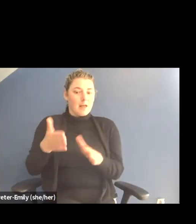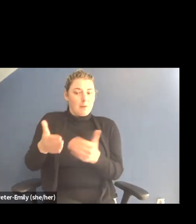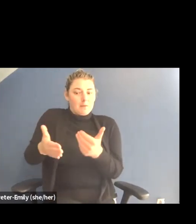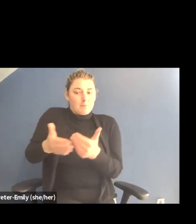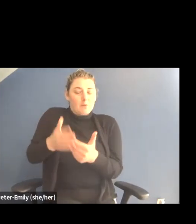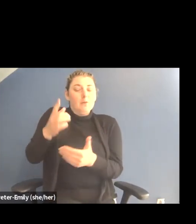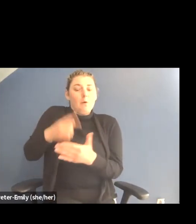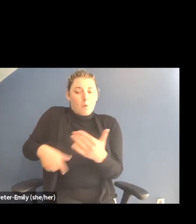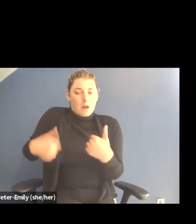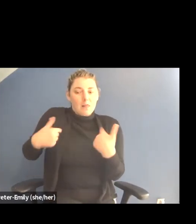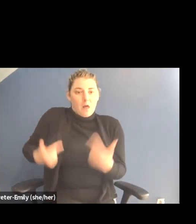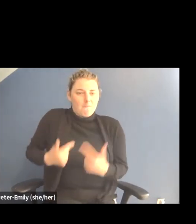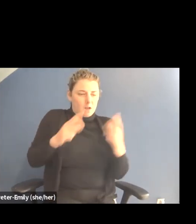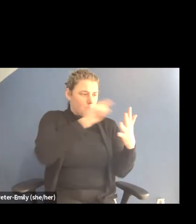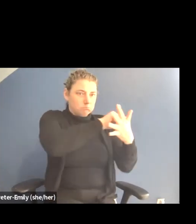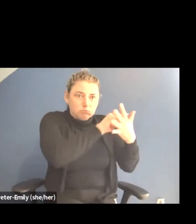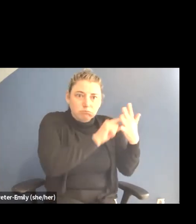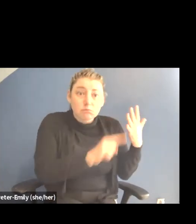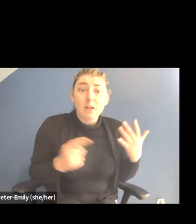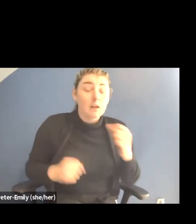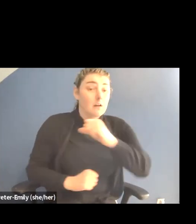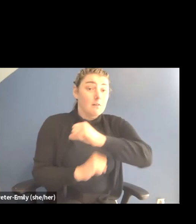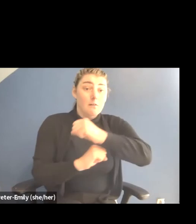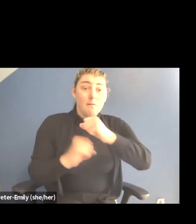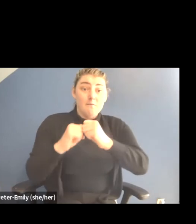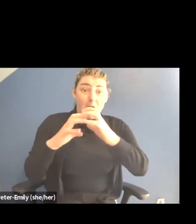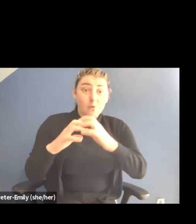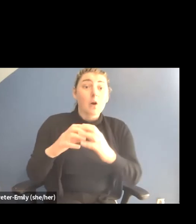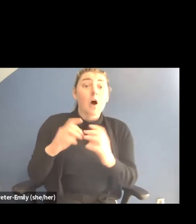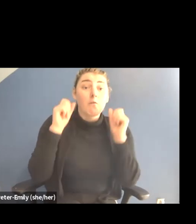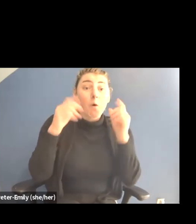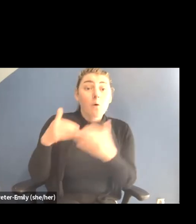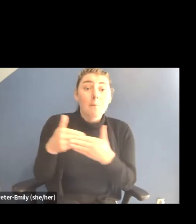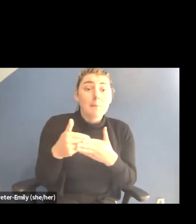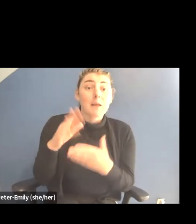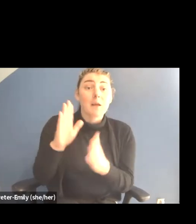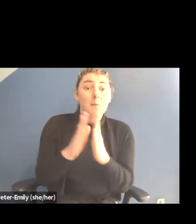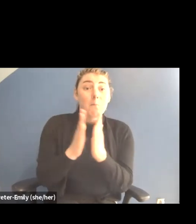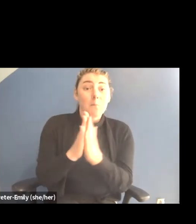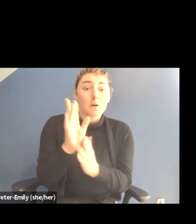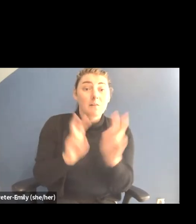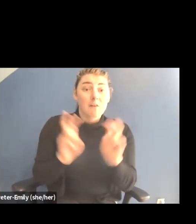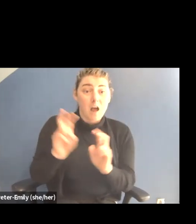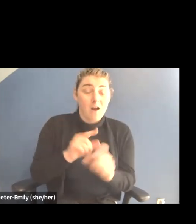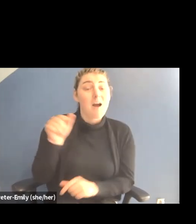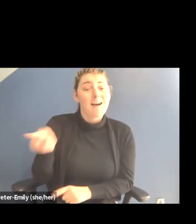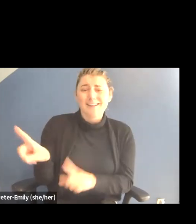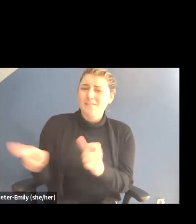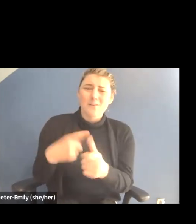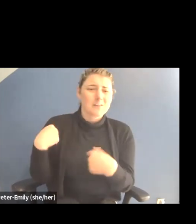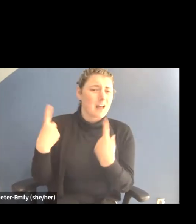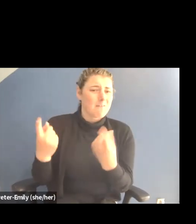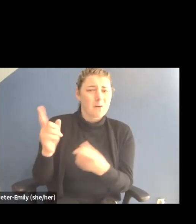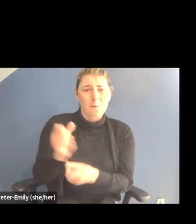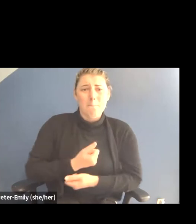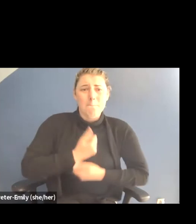I Love. She is the founder of Woke Baby Book Fair, a traveling diverse reading campaign, and is the first ever poet